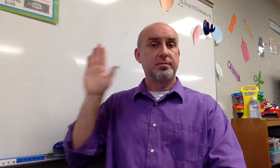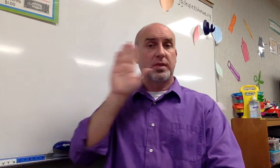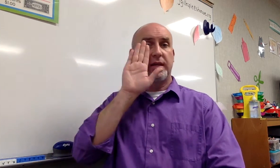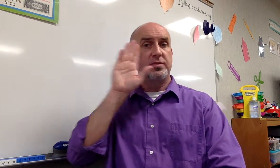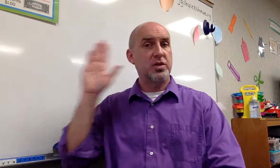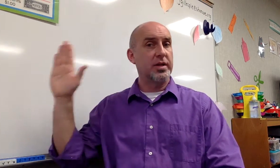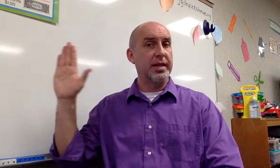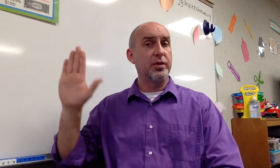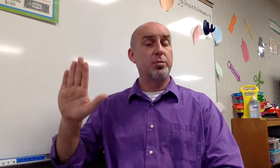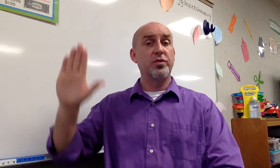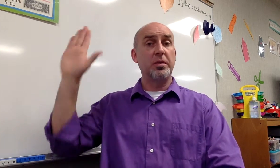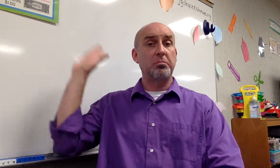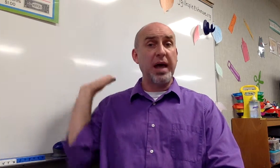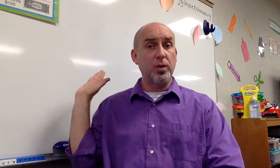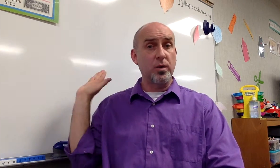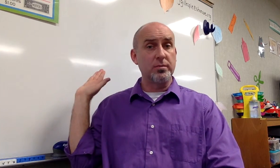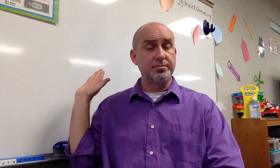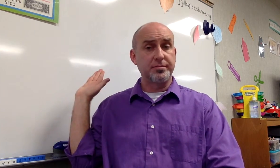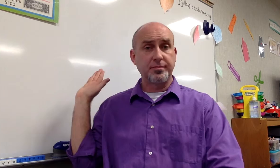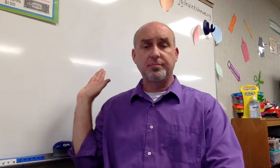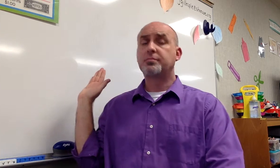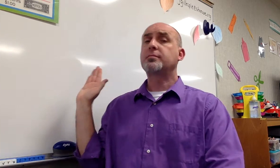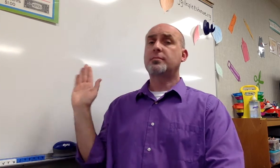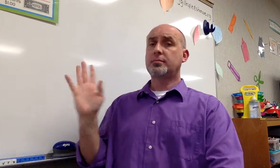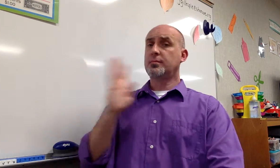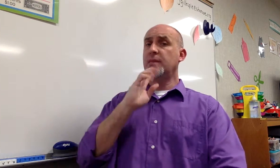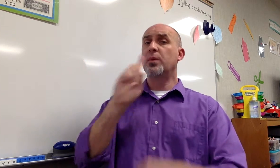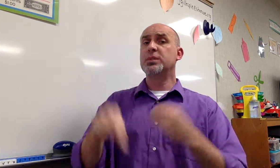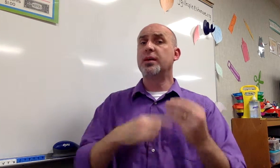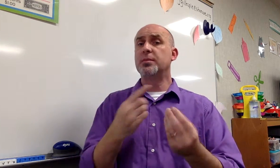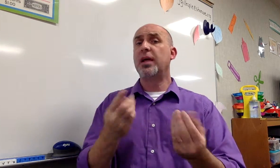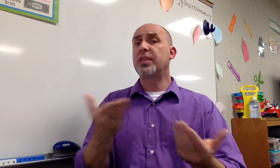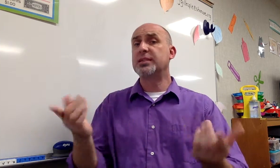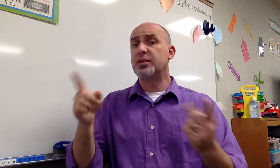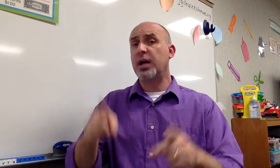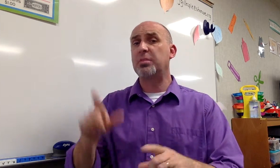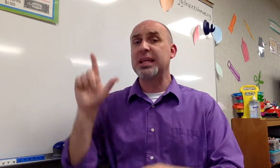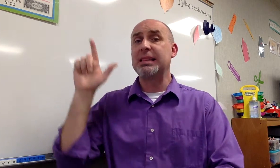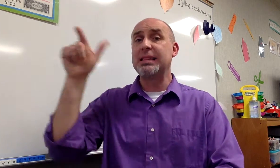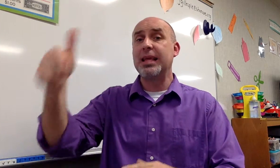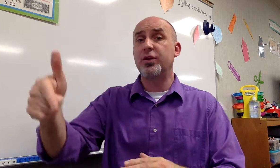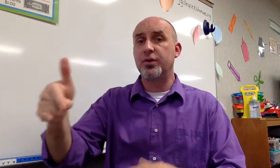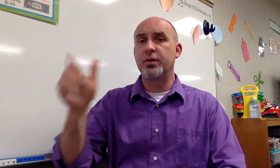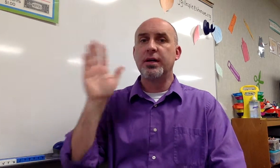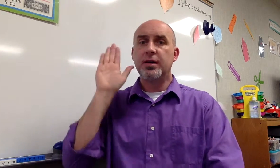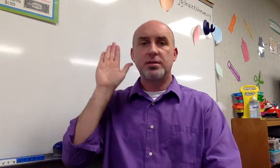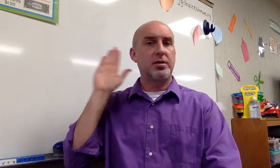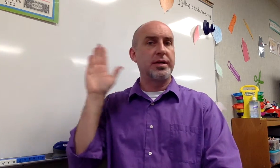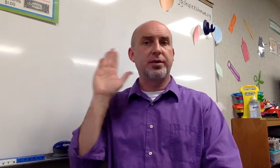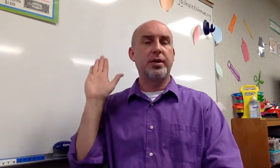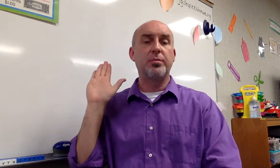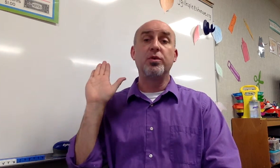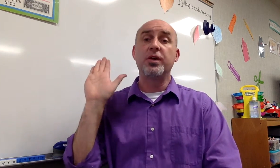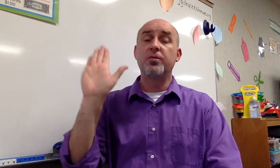kind of starting here and moving backward. And we talked about things that are happening later, starting here and moving